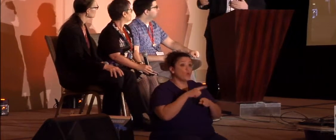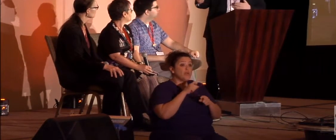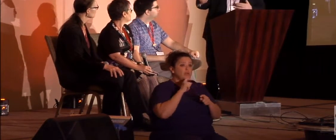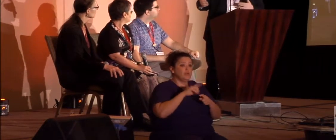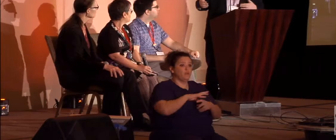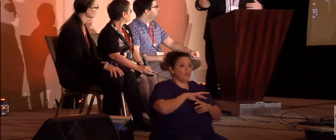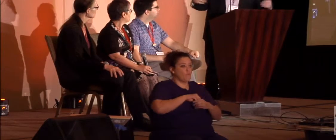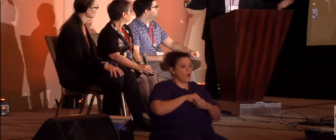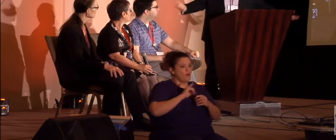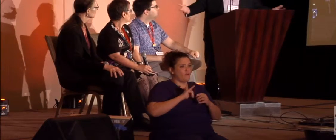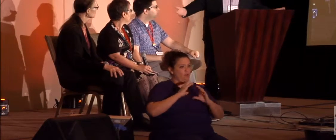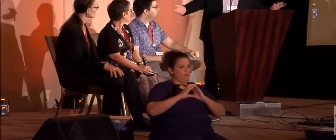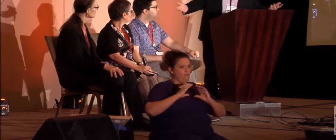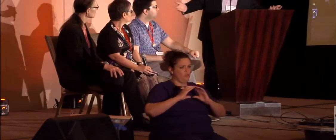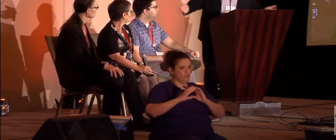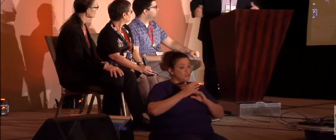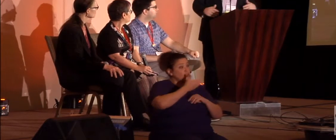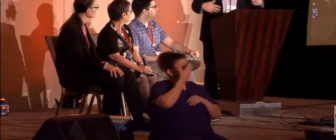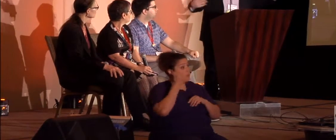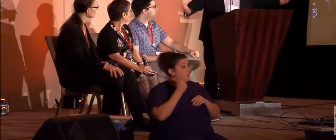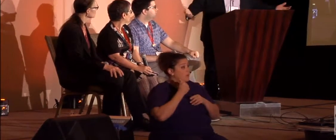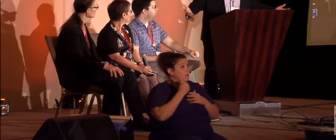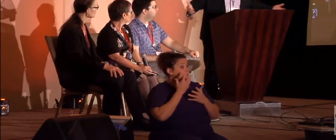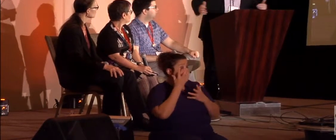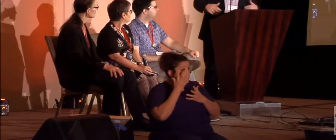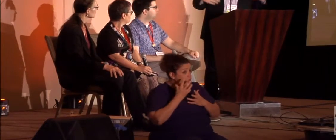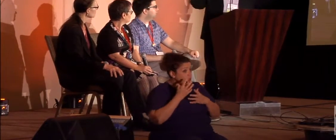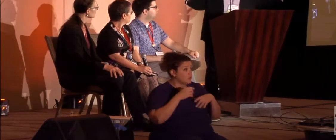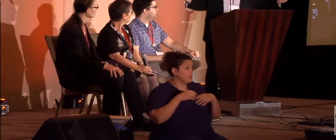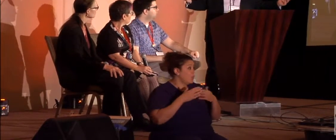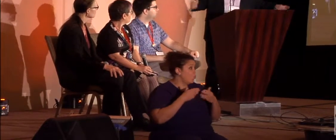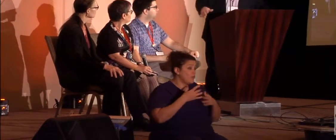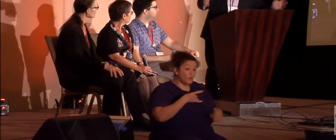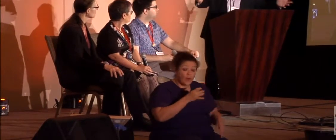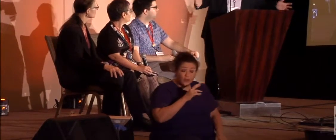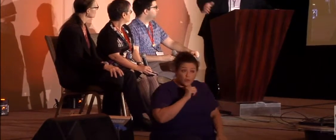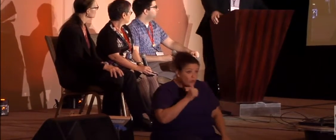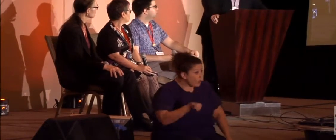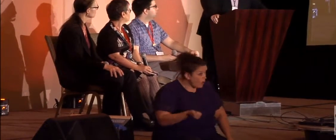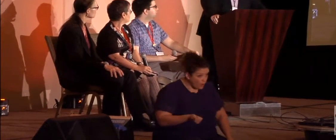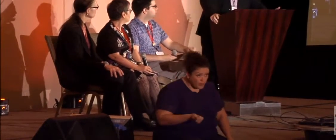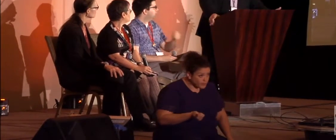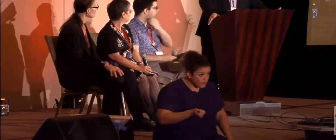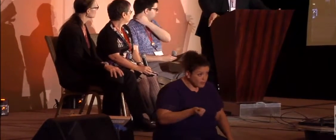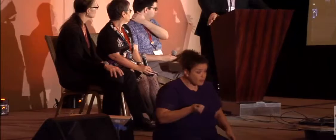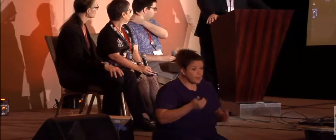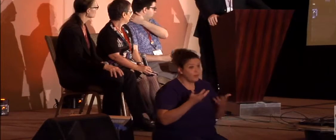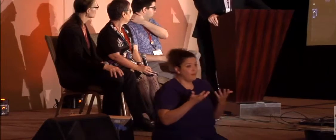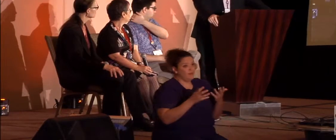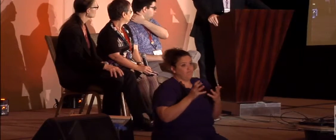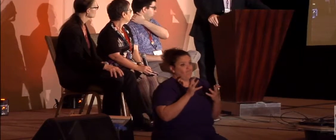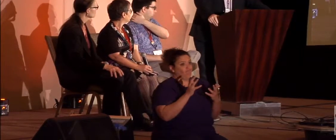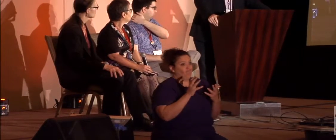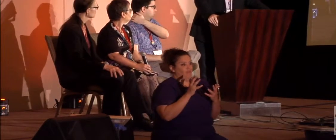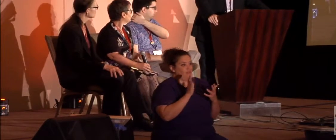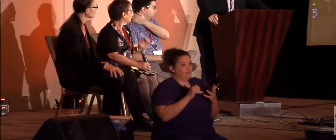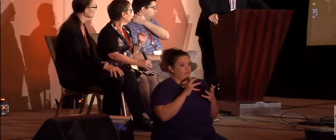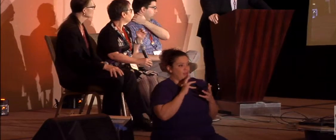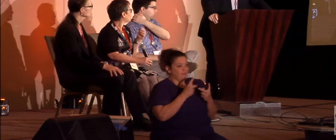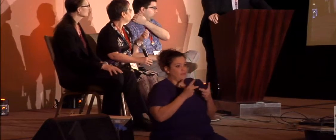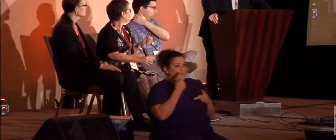that conversation? Because unfortunately, or like it or not, or however you want to phrase that, that's the space that there is for